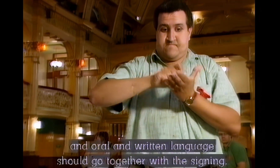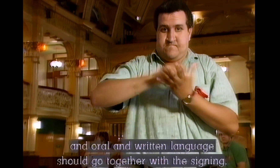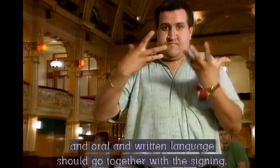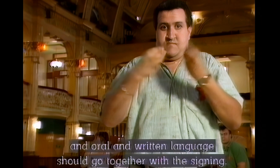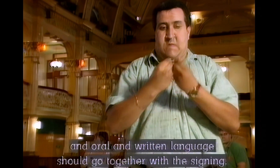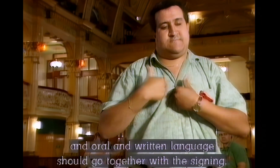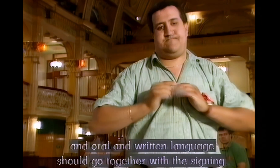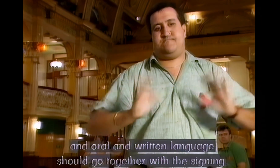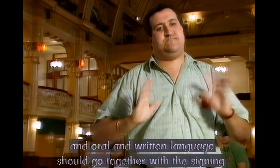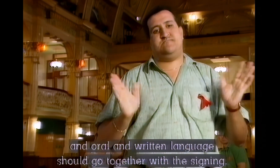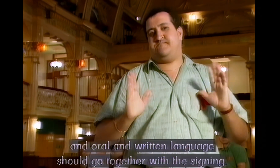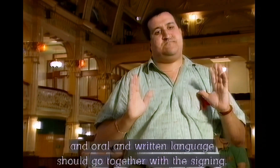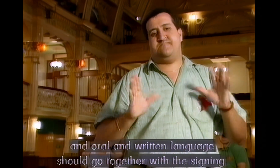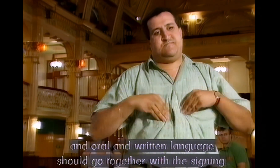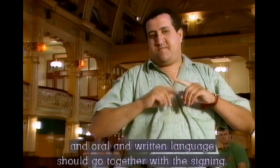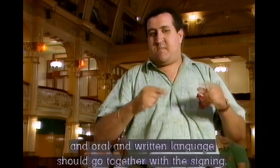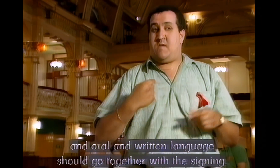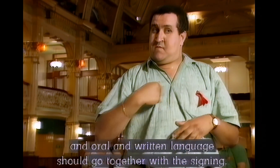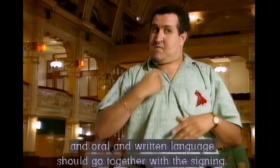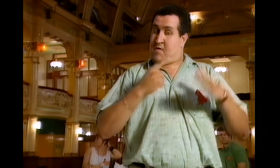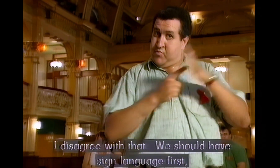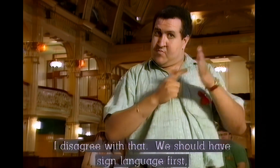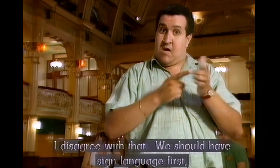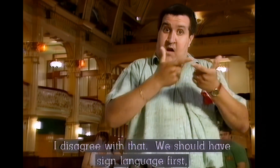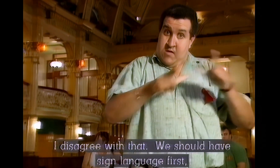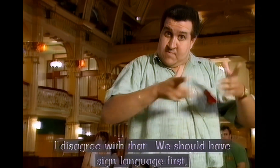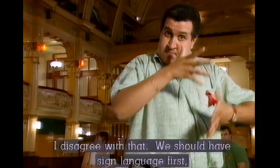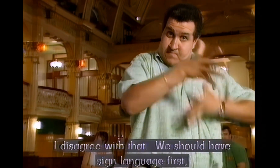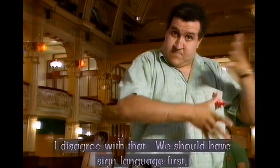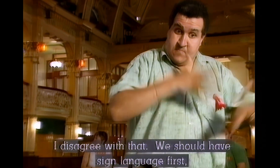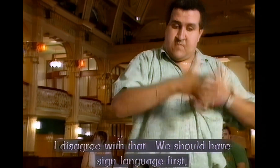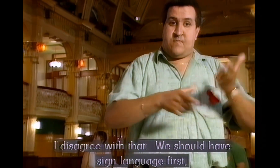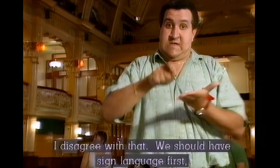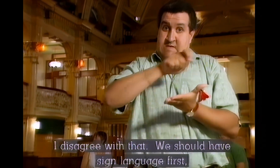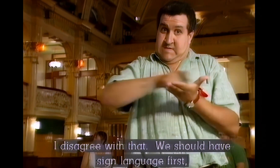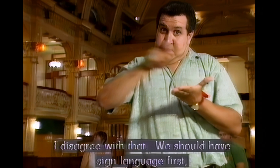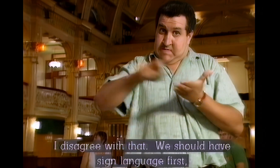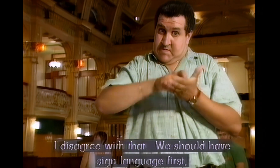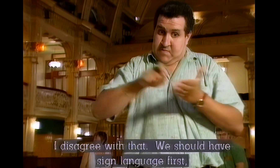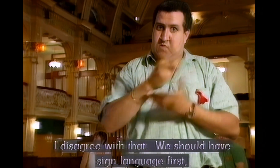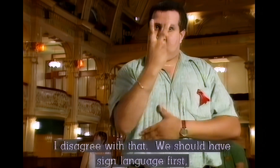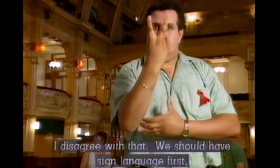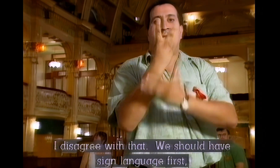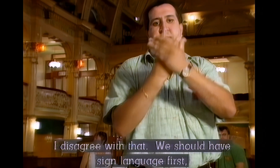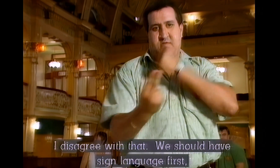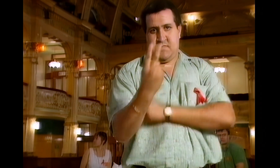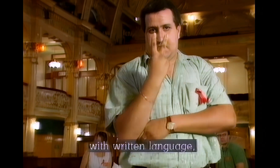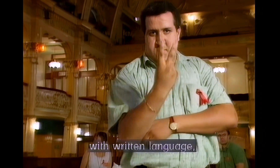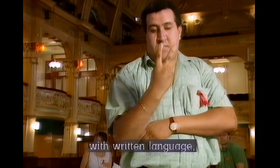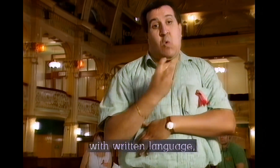language and then oral and written language should go together with the sign language, and I disagree with that. I think we should have sign language first with